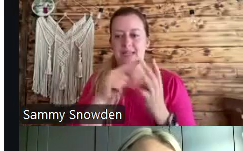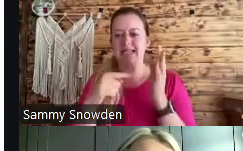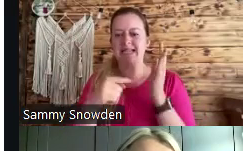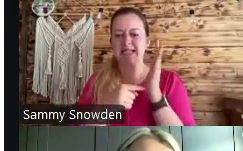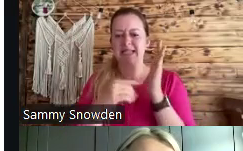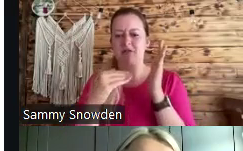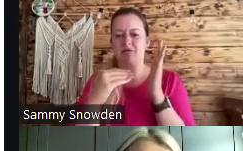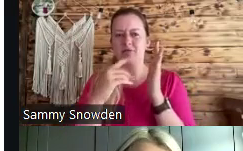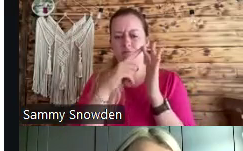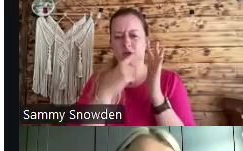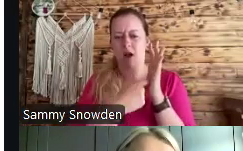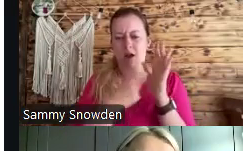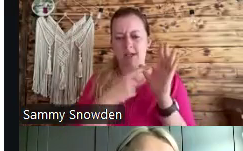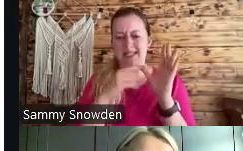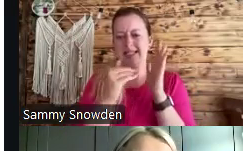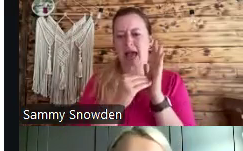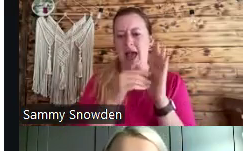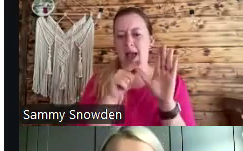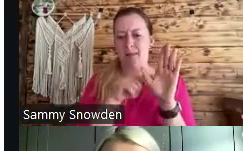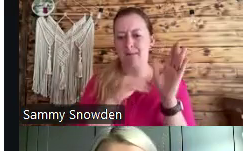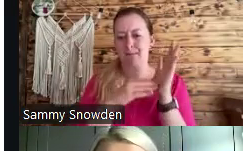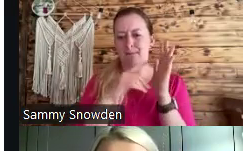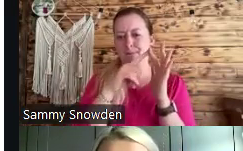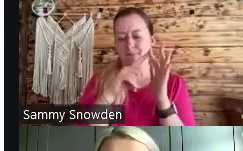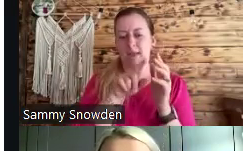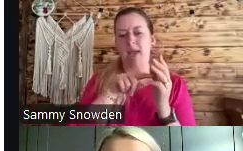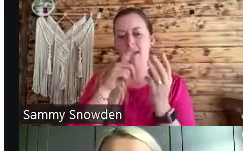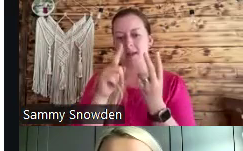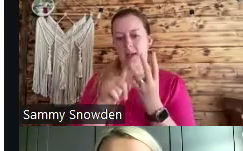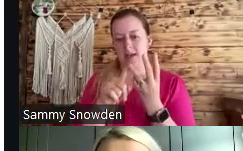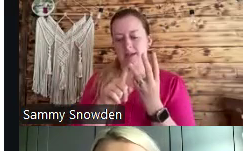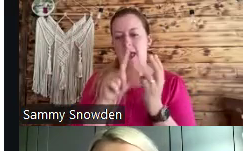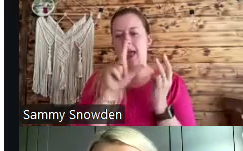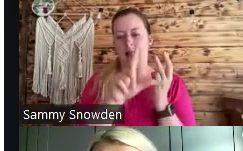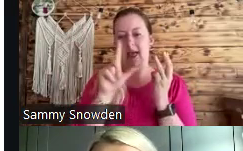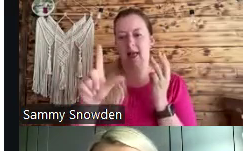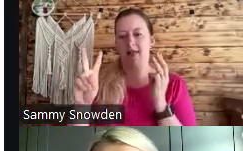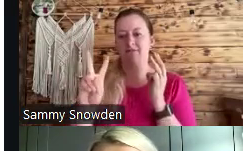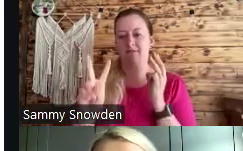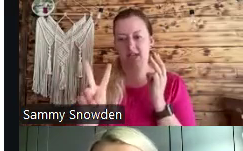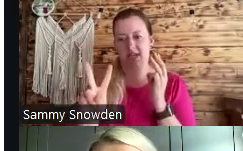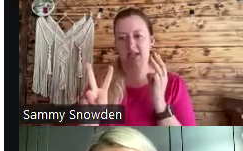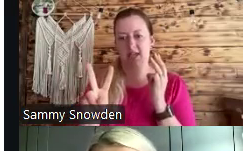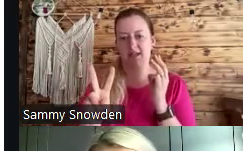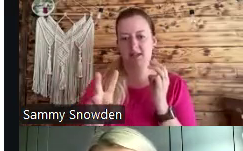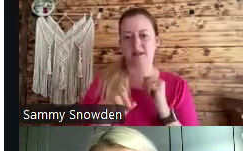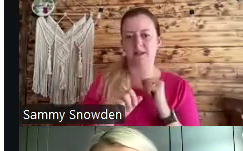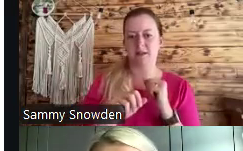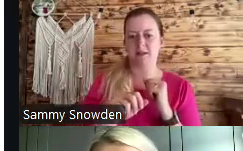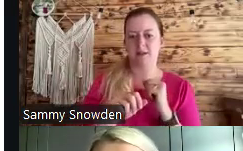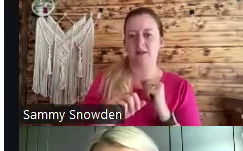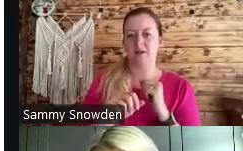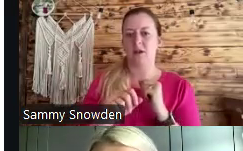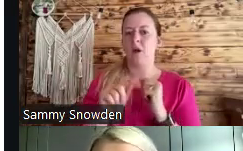somebody is really poorly or really, not very well, these products are generally very gentle on the body,